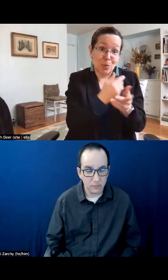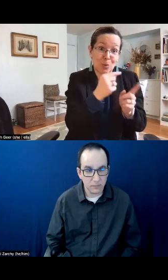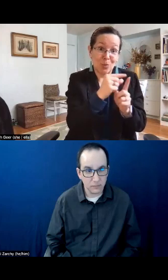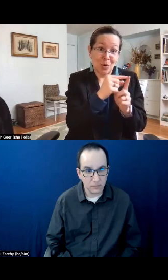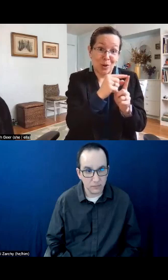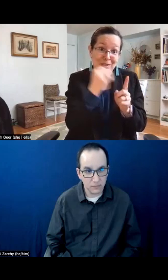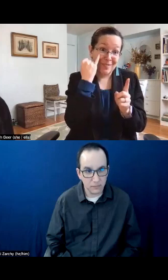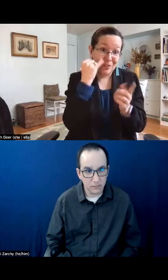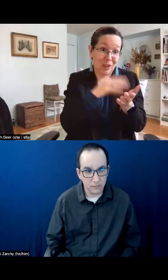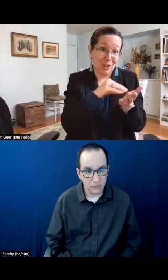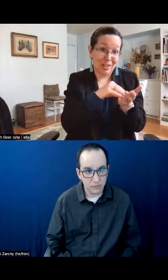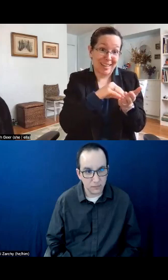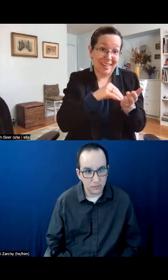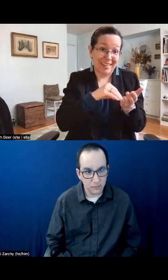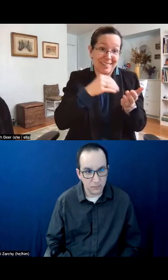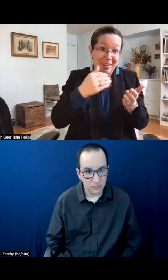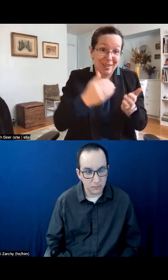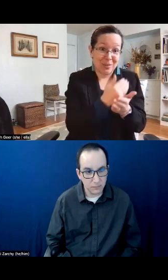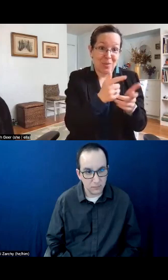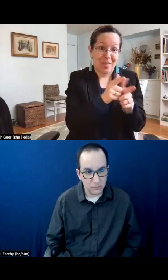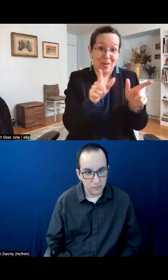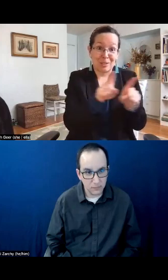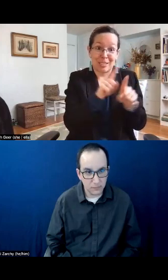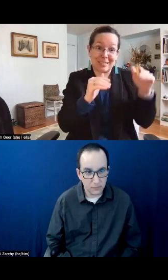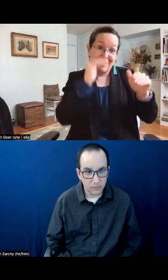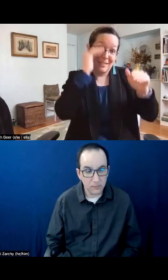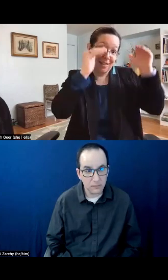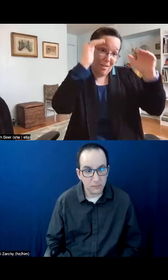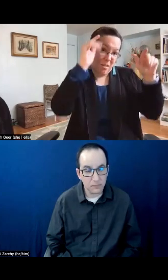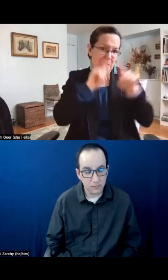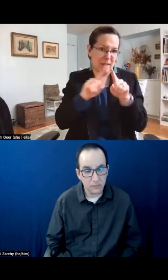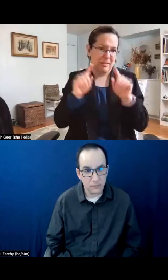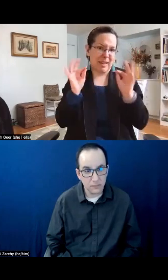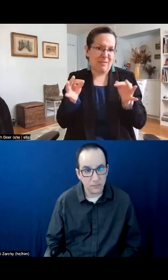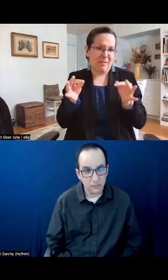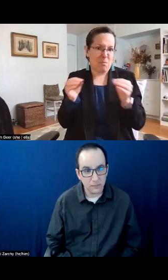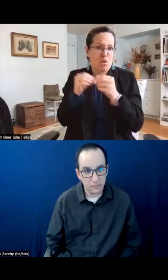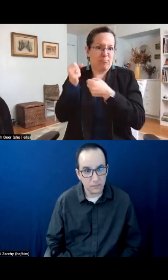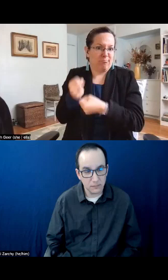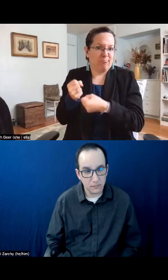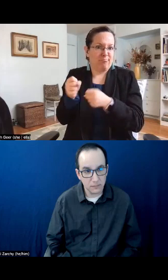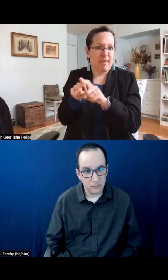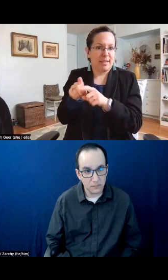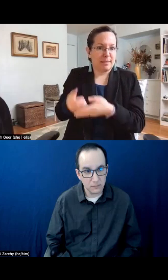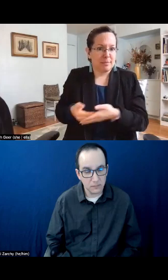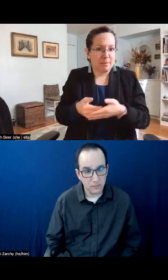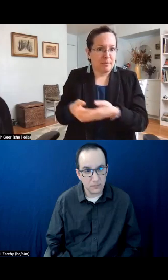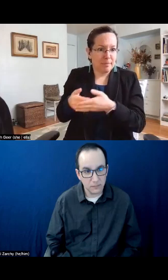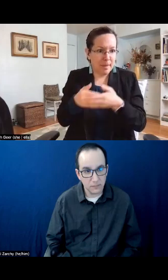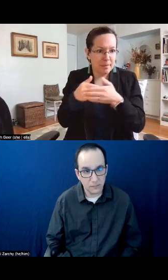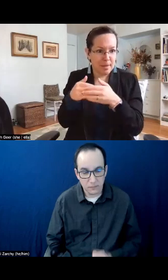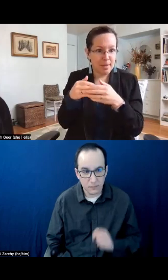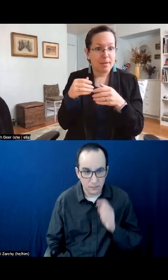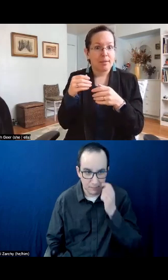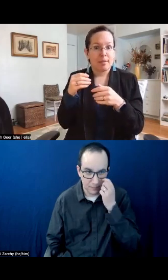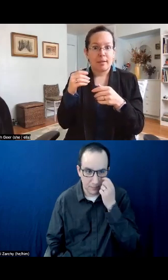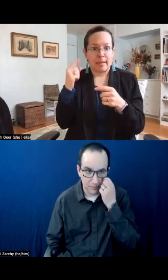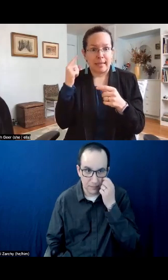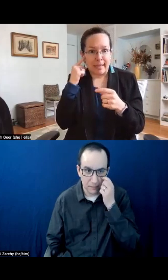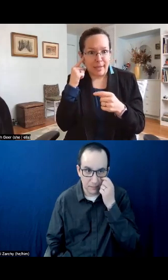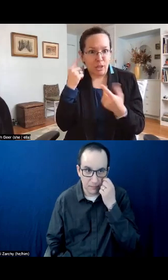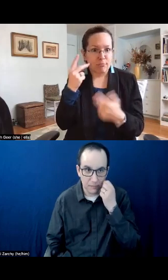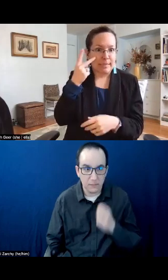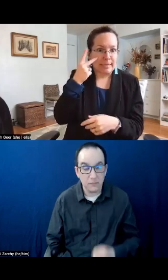concepts into their lexicon, and maybe for those of you who are learning second or other languages as adults, this is also the process of